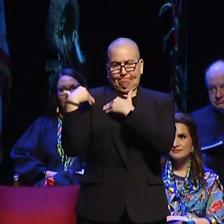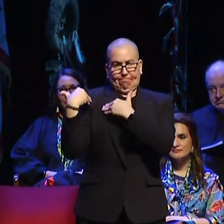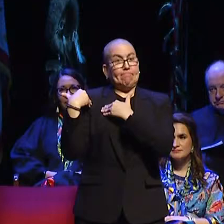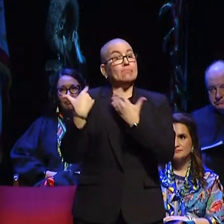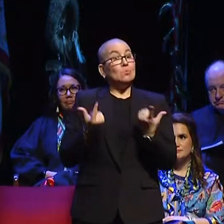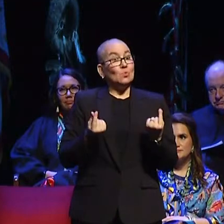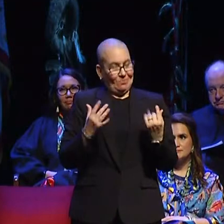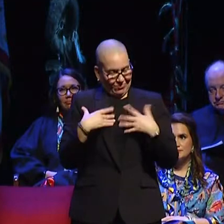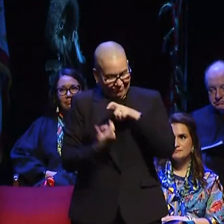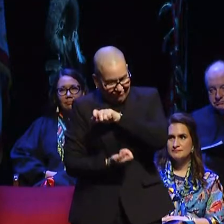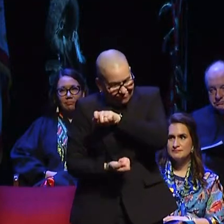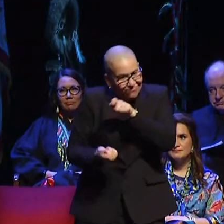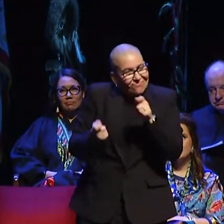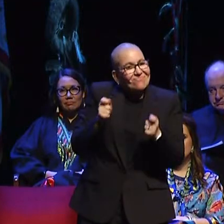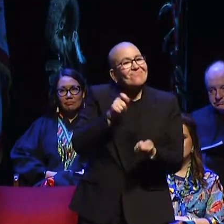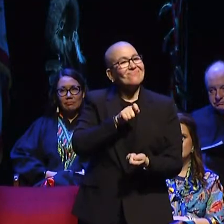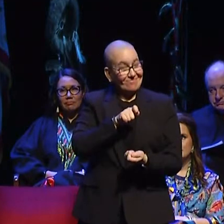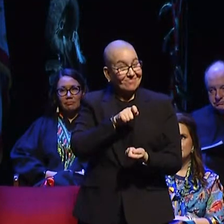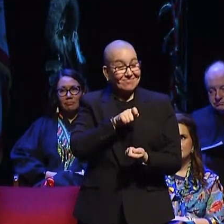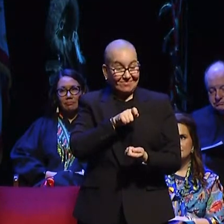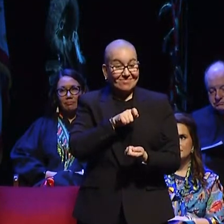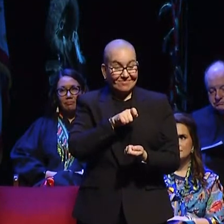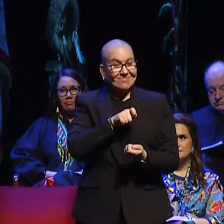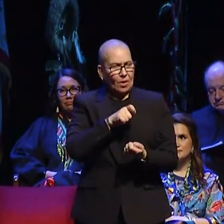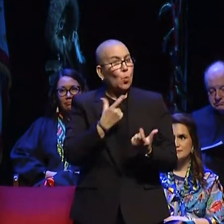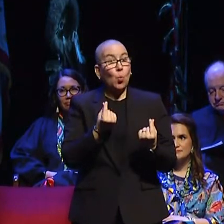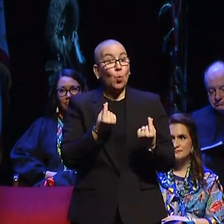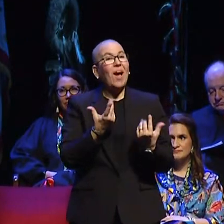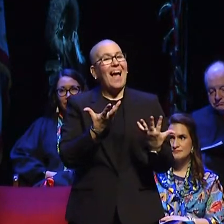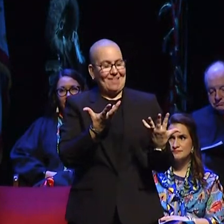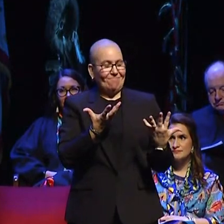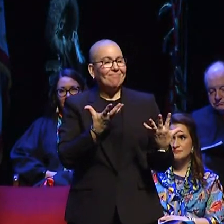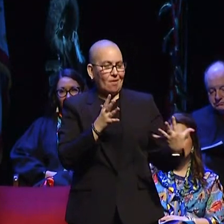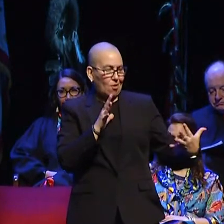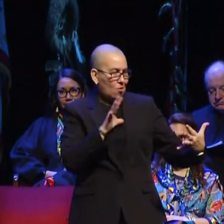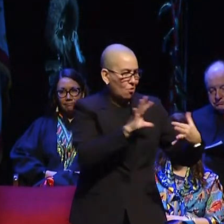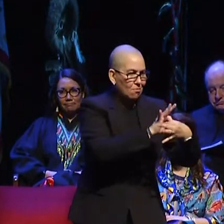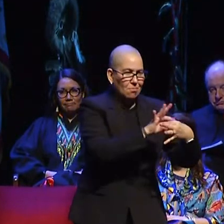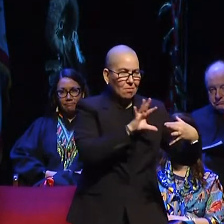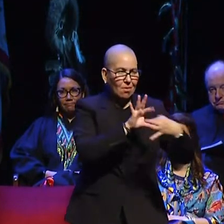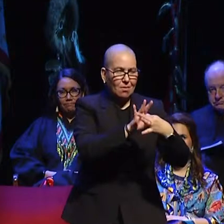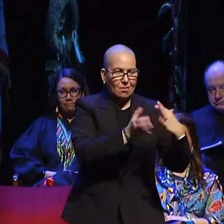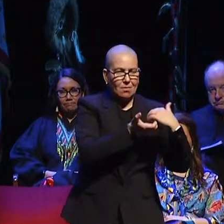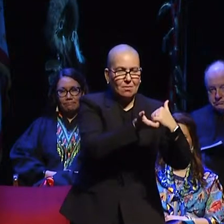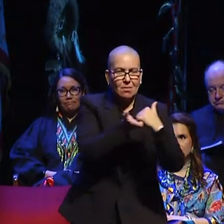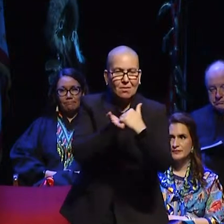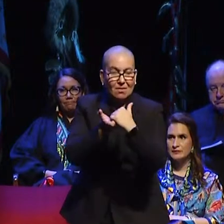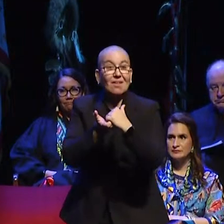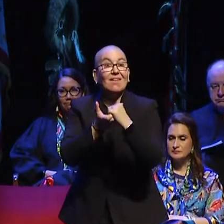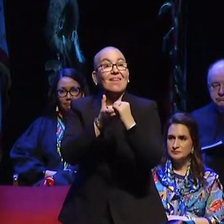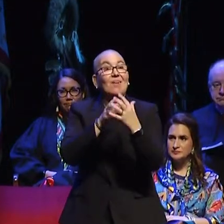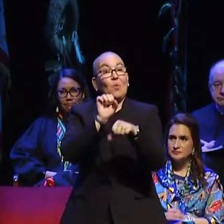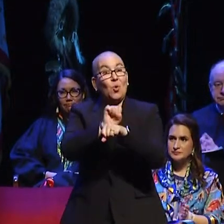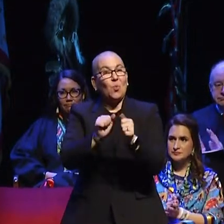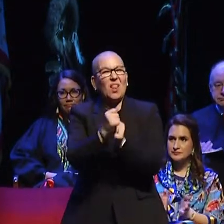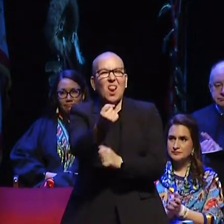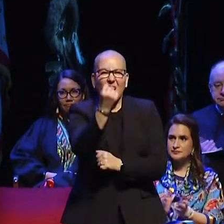relationships forever going forward and codify the sovereignty of our 11 tribal nations. So I want to thank them.